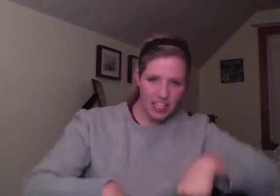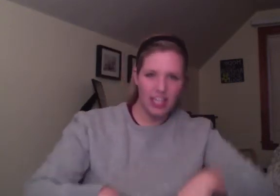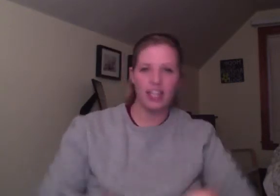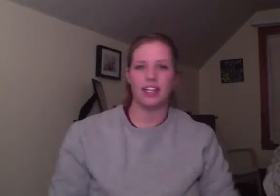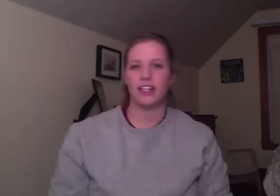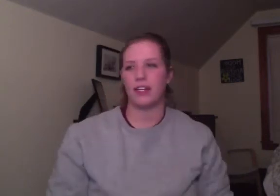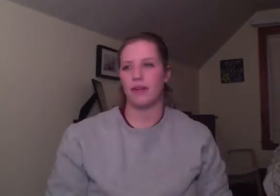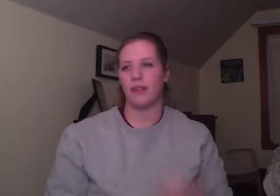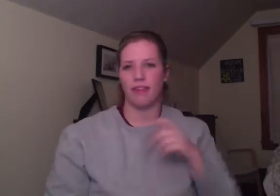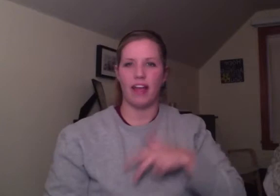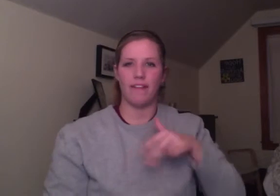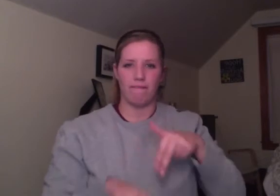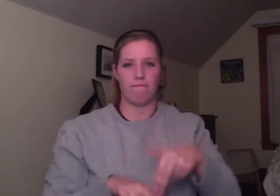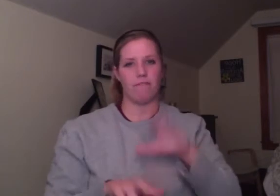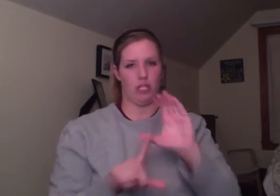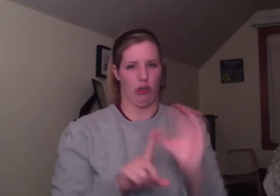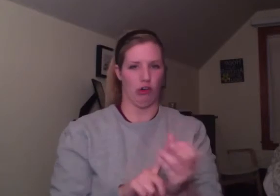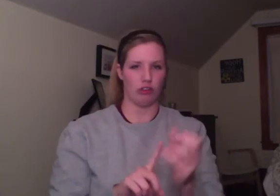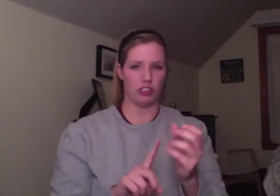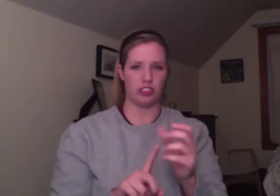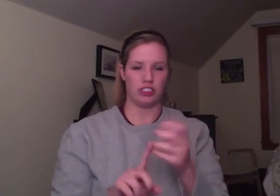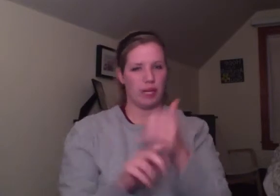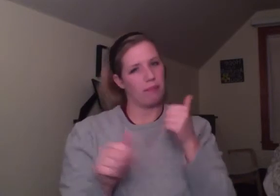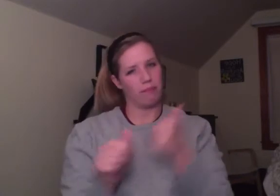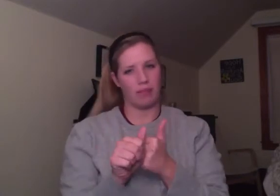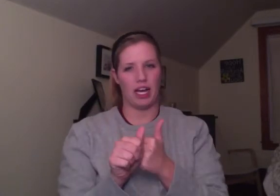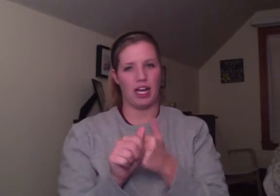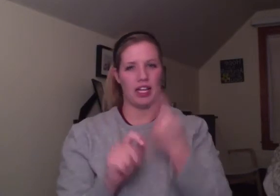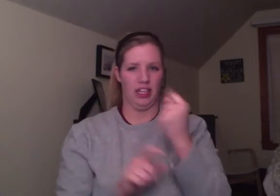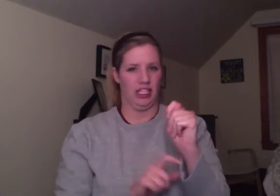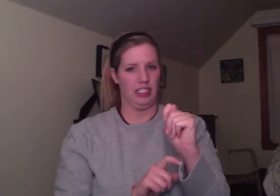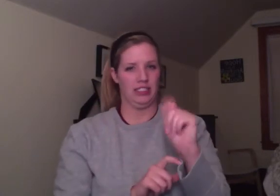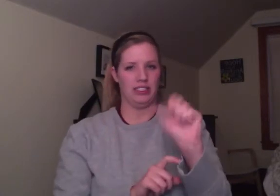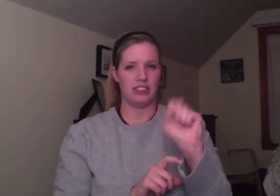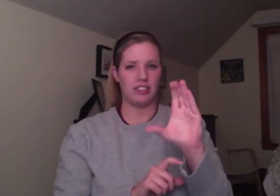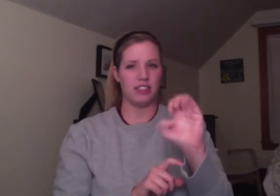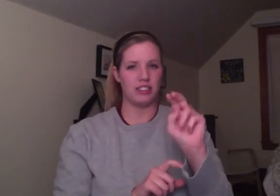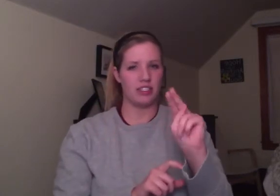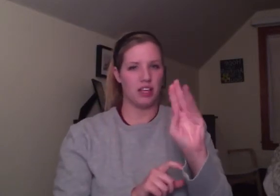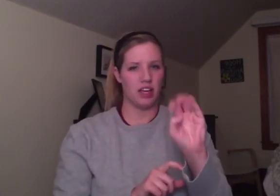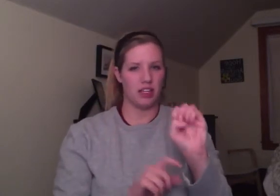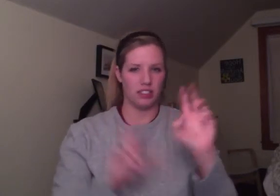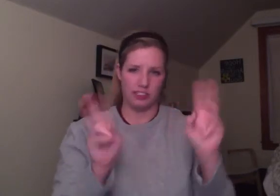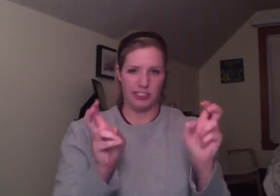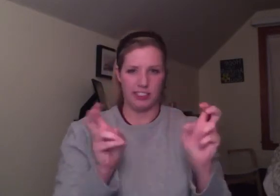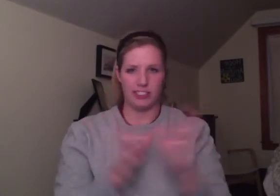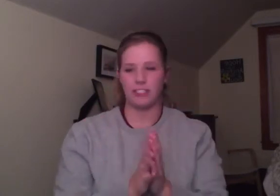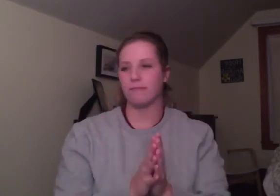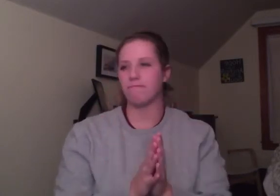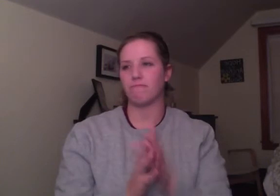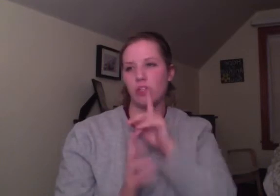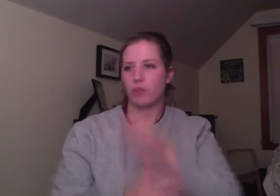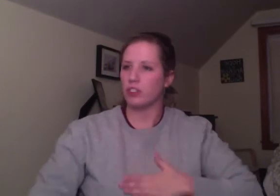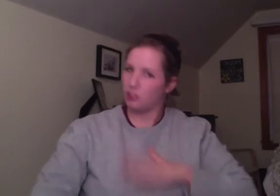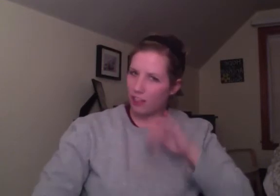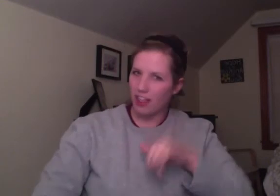culture that many people don't see. It's the behind-the-scenes look at what goes on in skateboarding. So I really like to shoot that. And